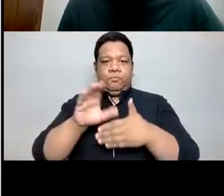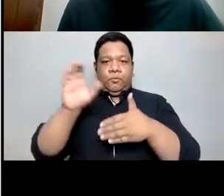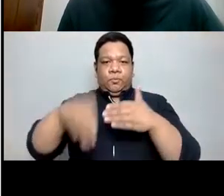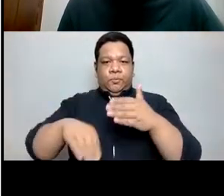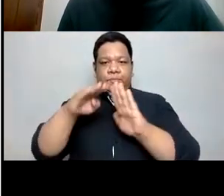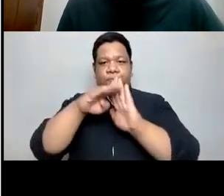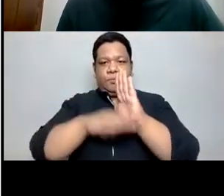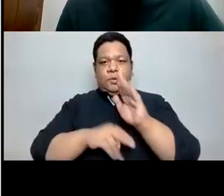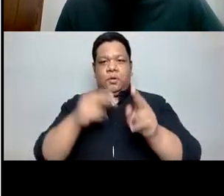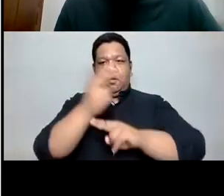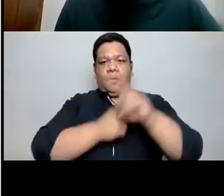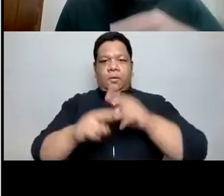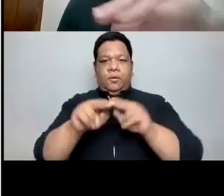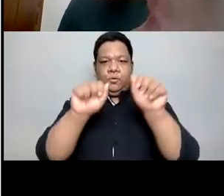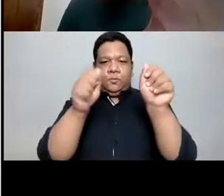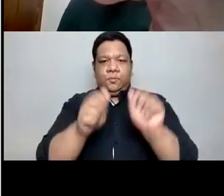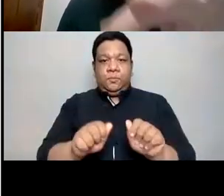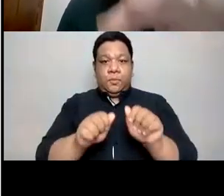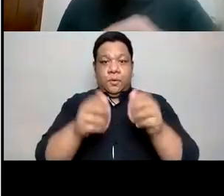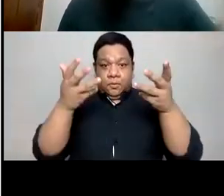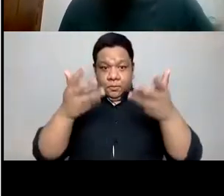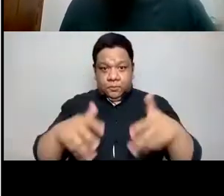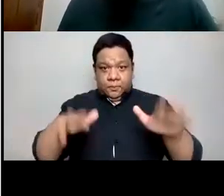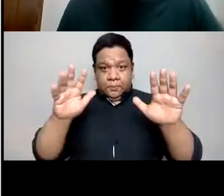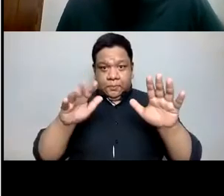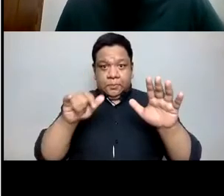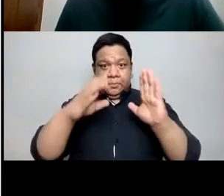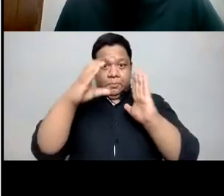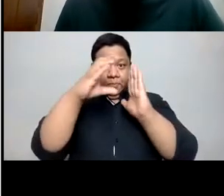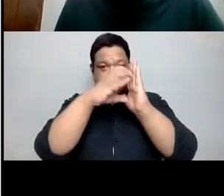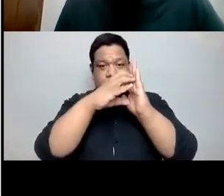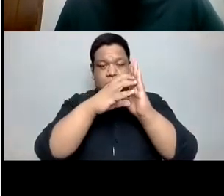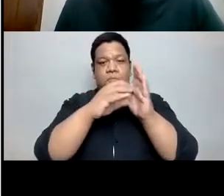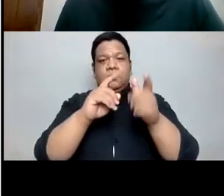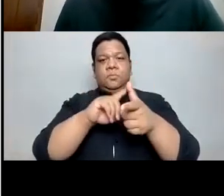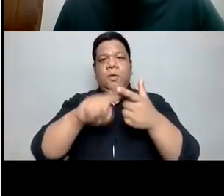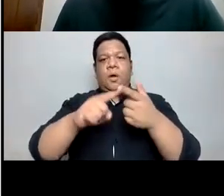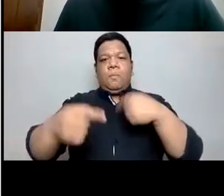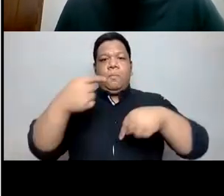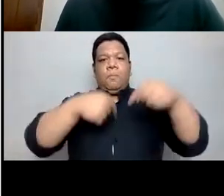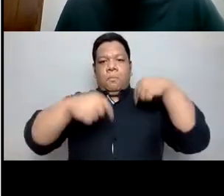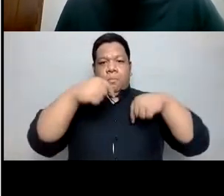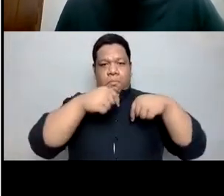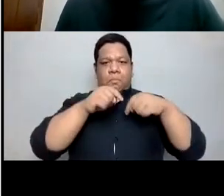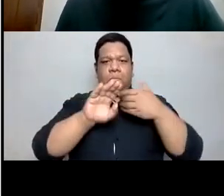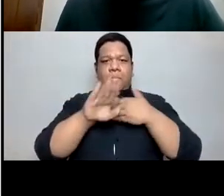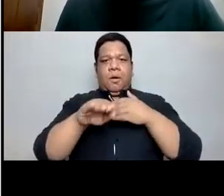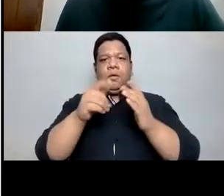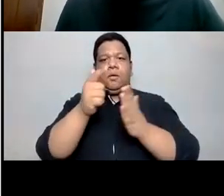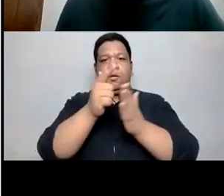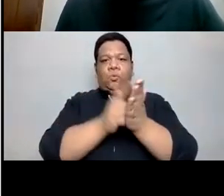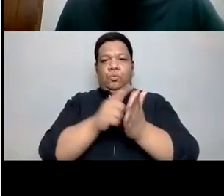hand shapes again. After we finish this section, I'm going to go back and we'll go through lesson